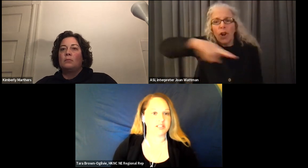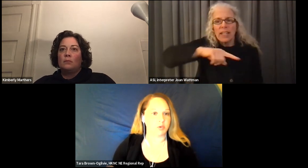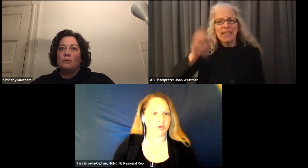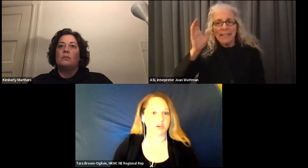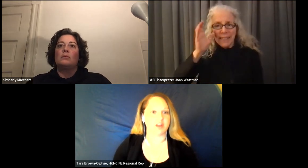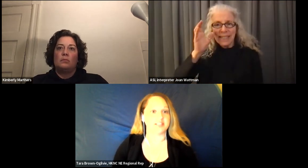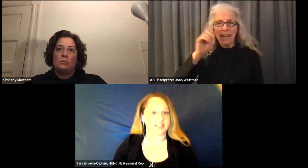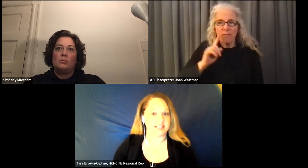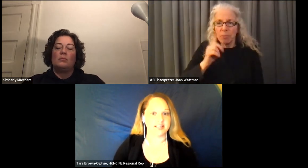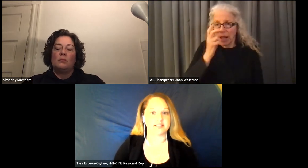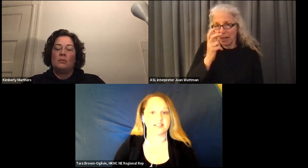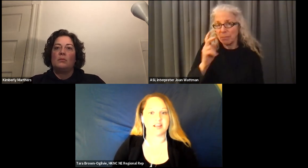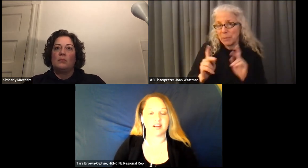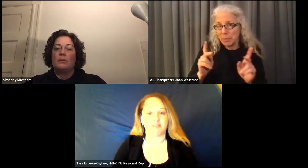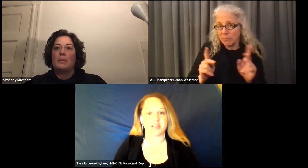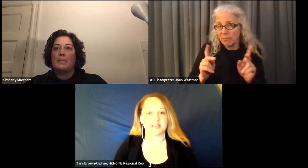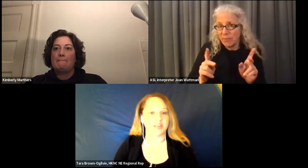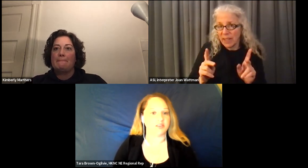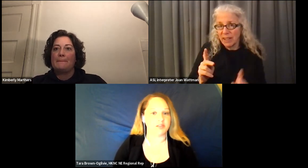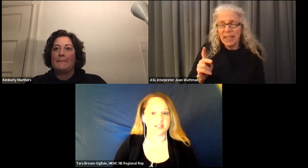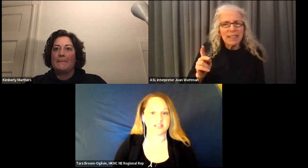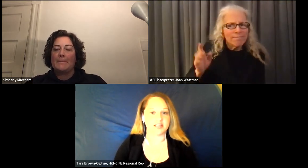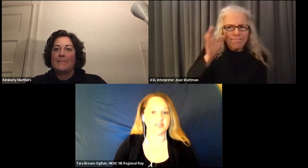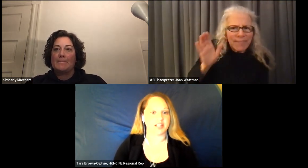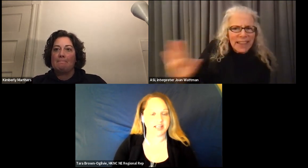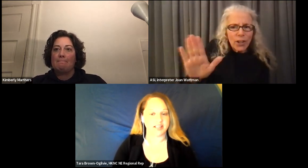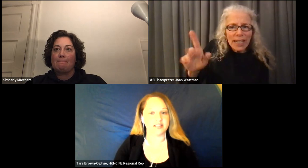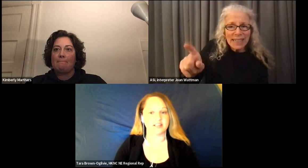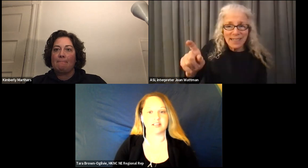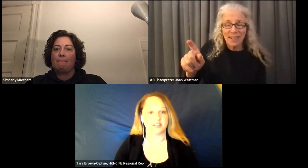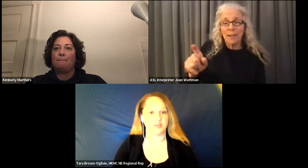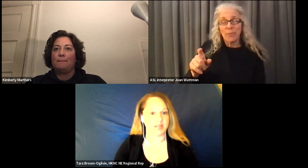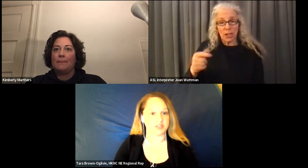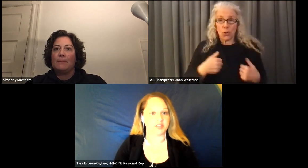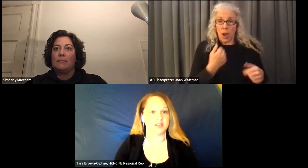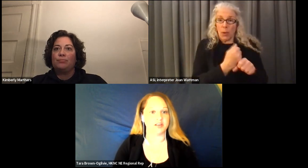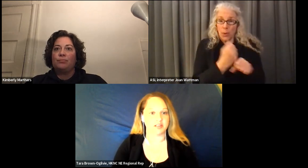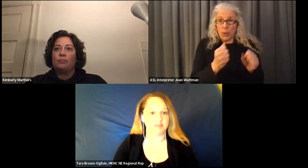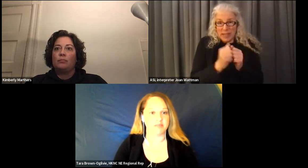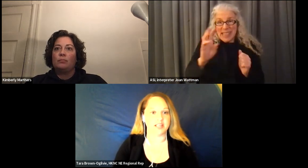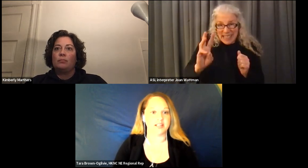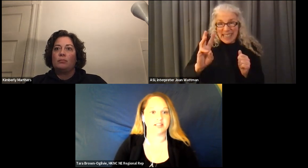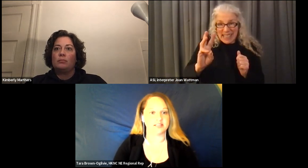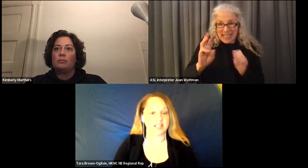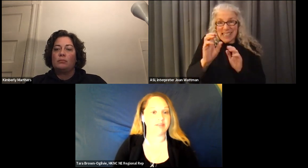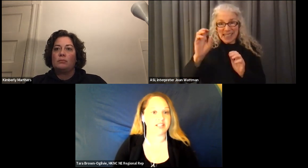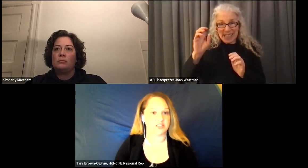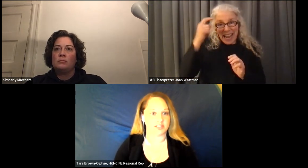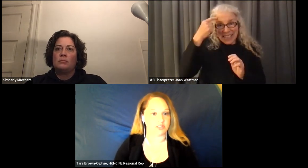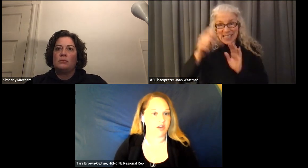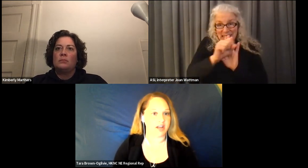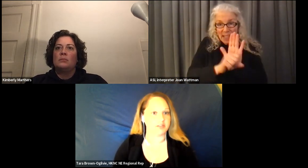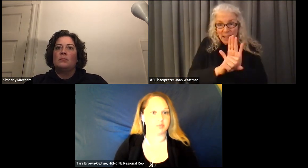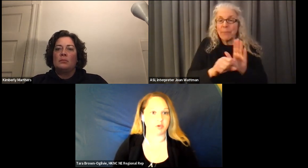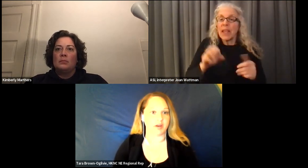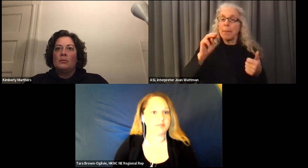So since I work across 6 states, I can tell you that the state of Connecticut, New Hampshire, Maine, and